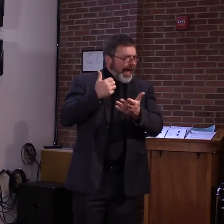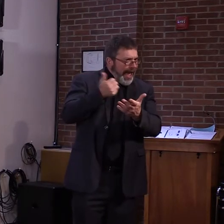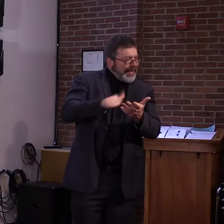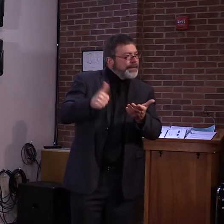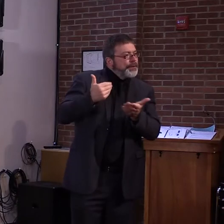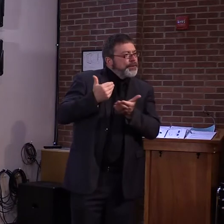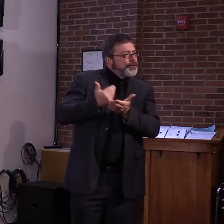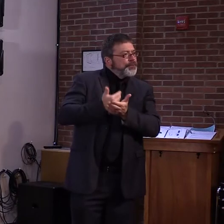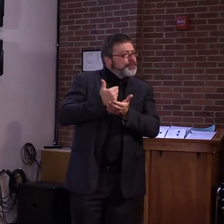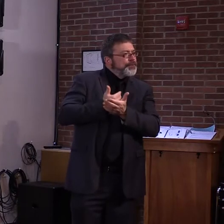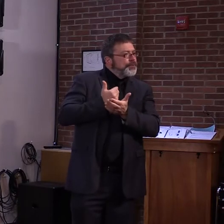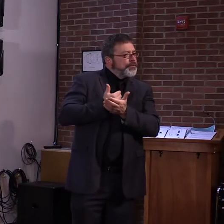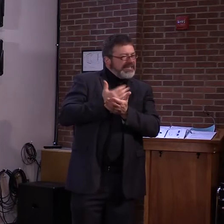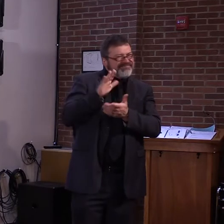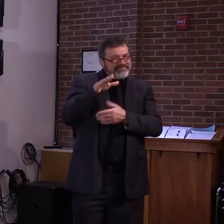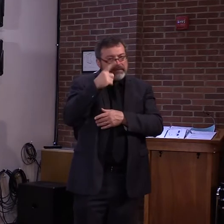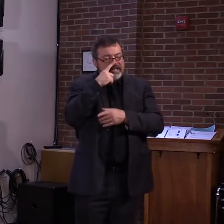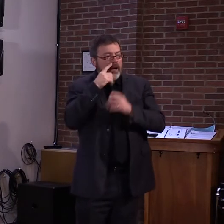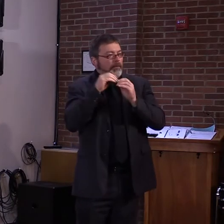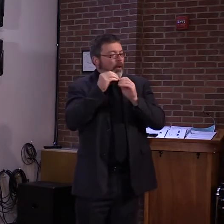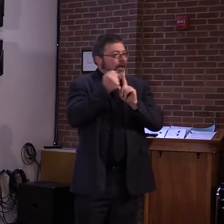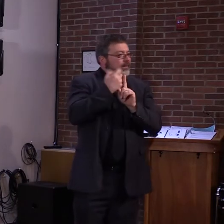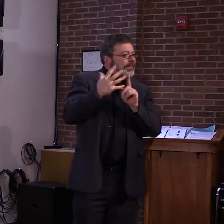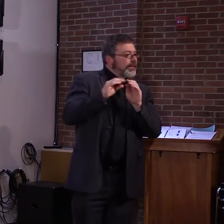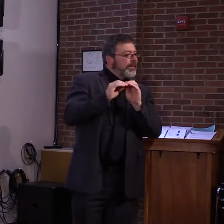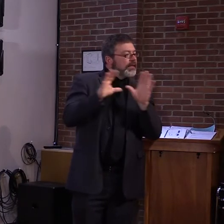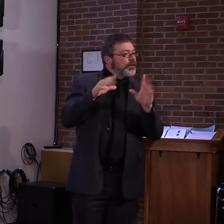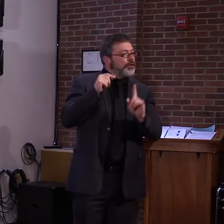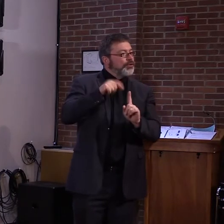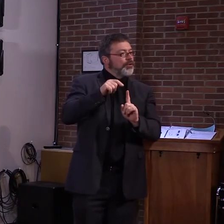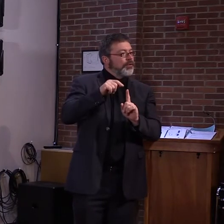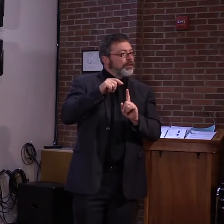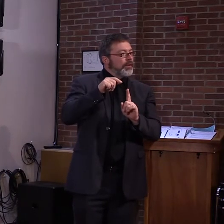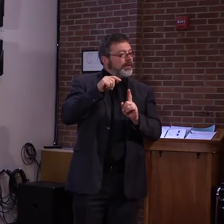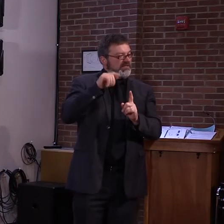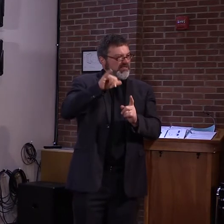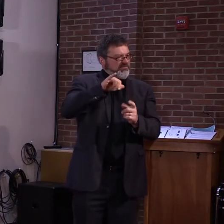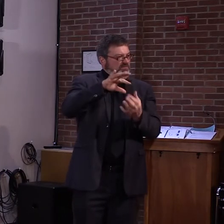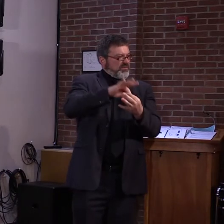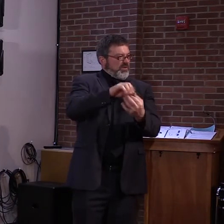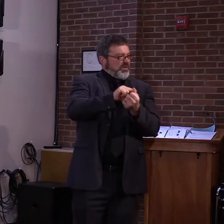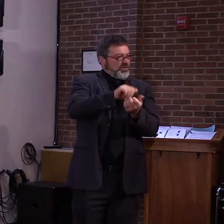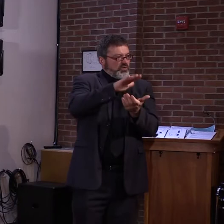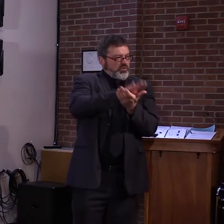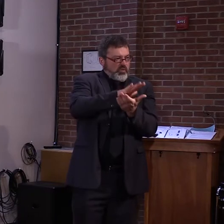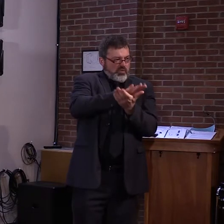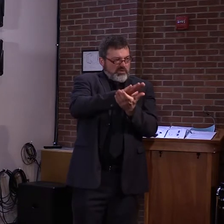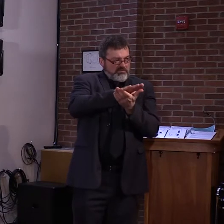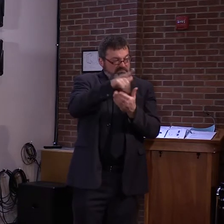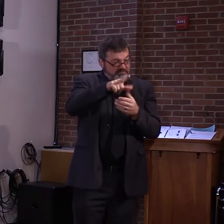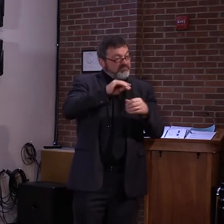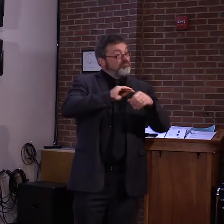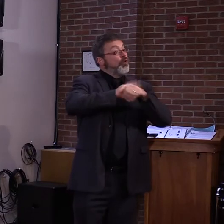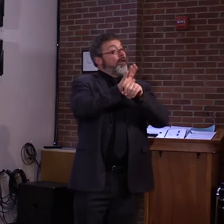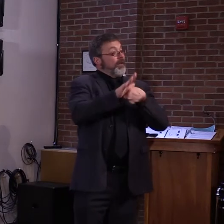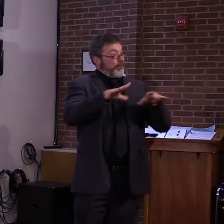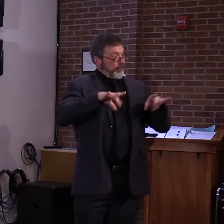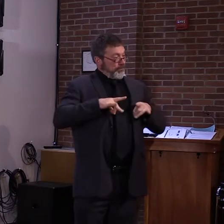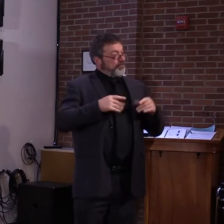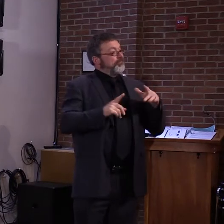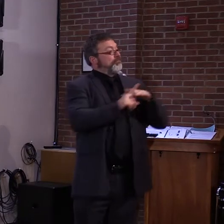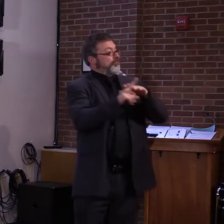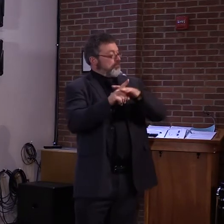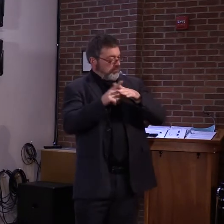transparent when it comes to the schools, when they get an outbreak, when they reopen. I must say we got a